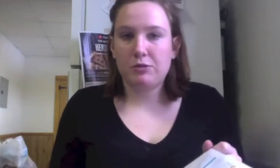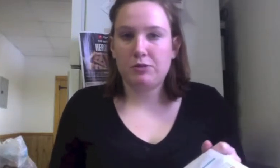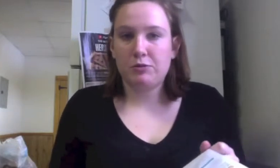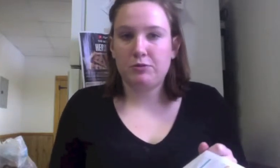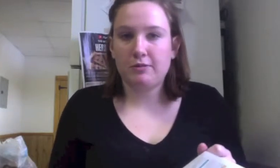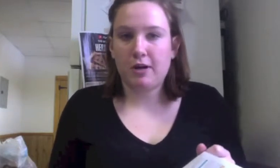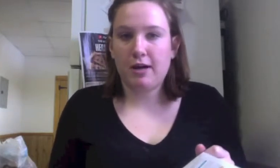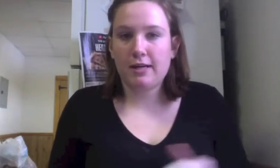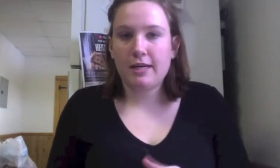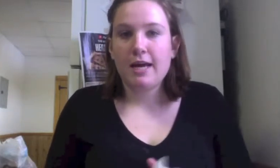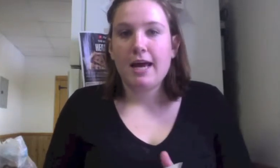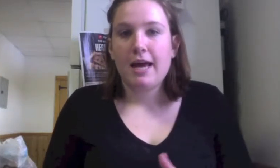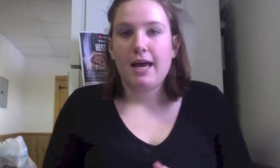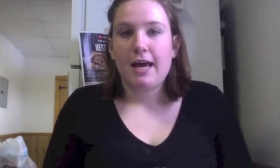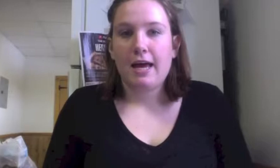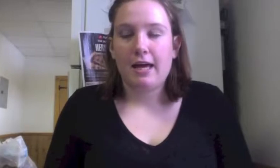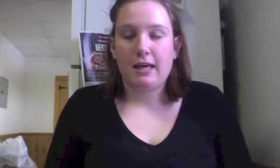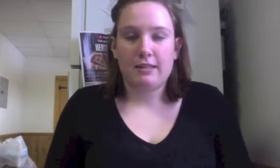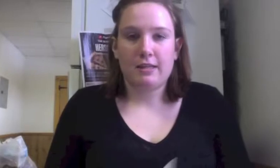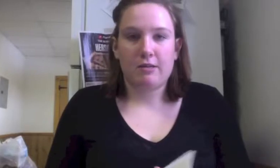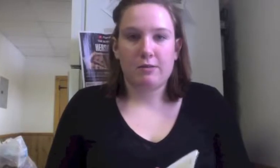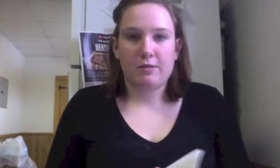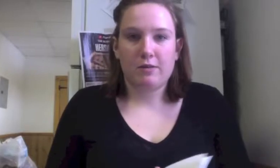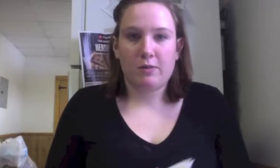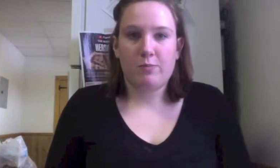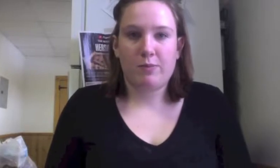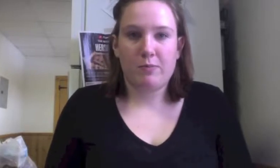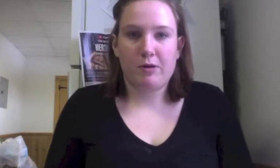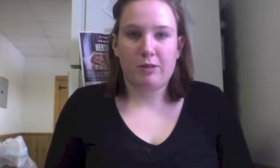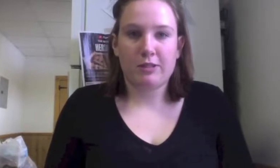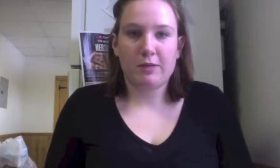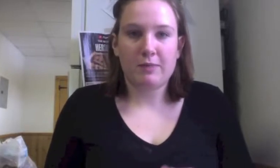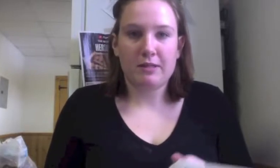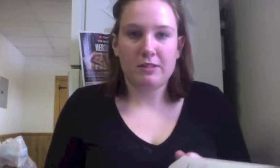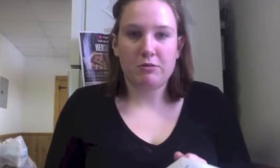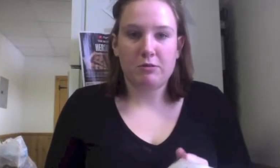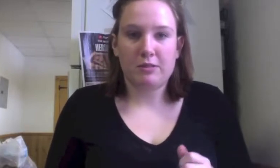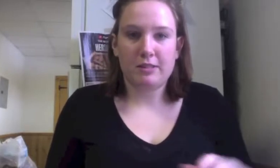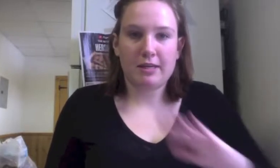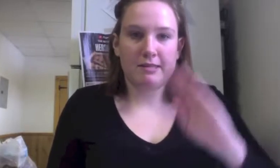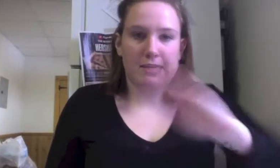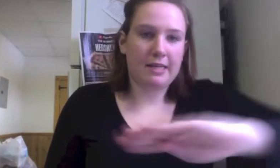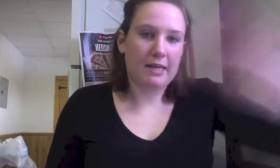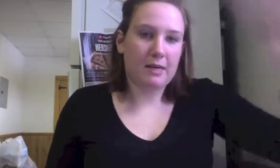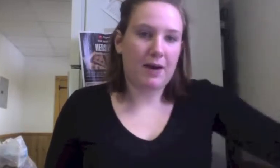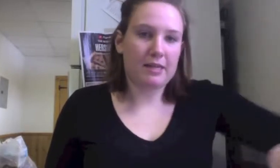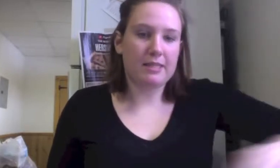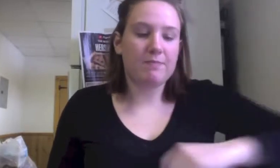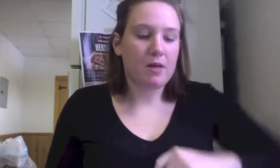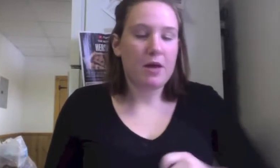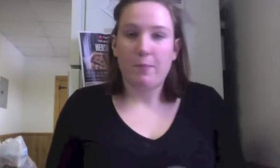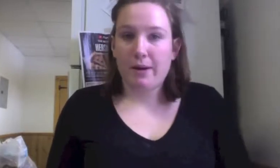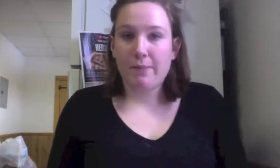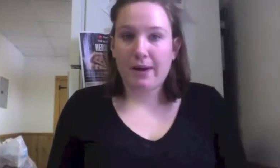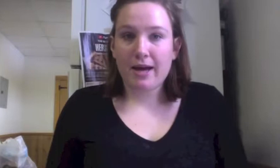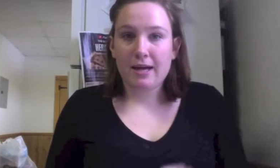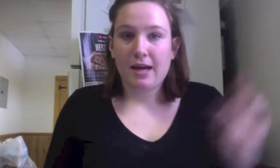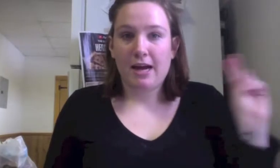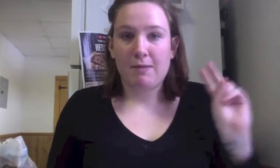to vlog. And I also have a lot of big projects coming due, so this is kind of taking like a backseat. But I'm back, and I'm